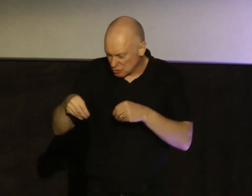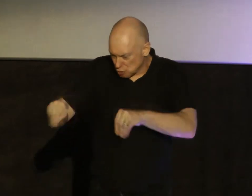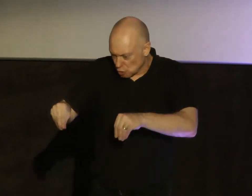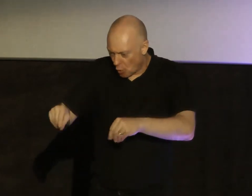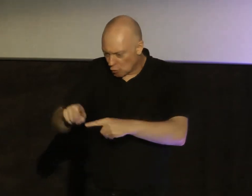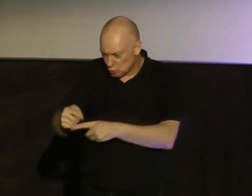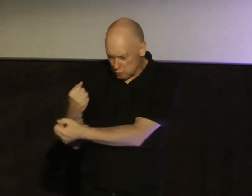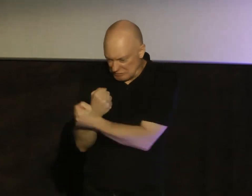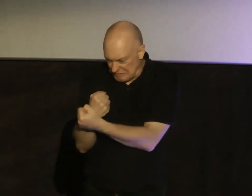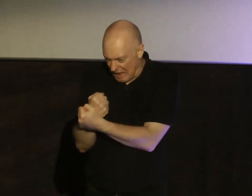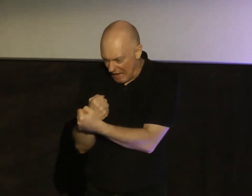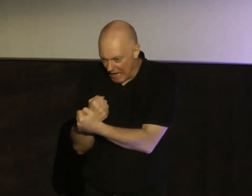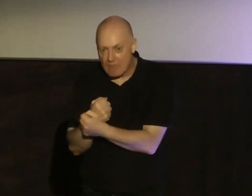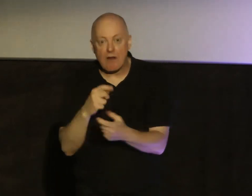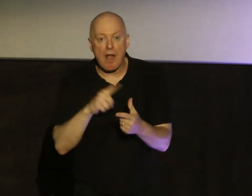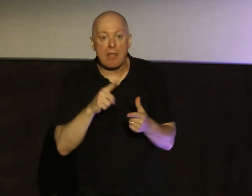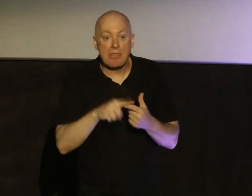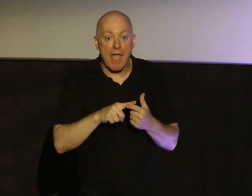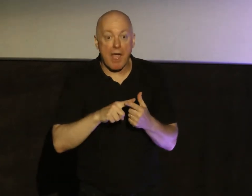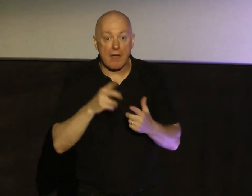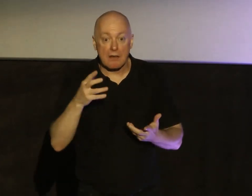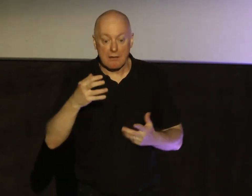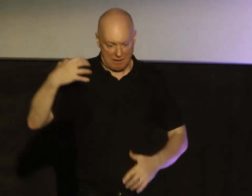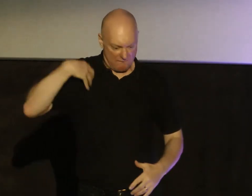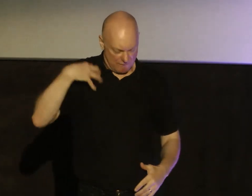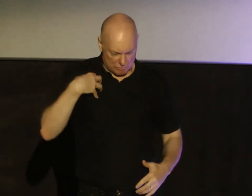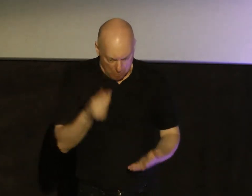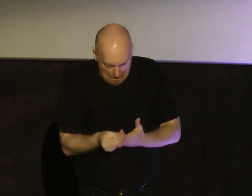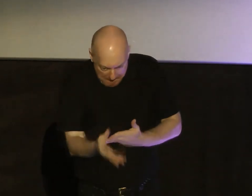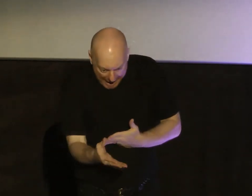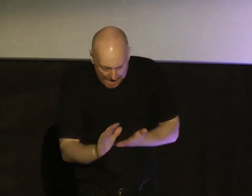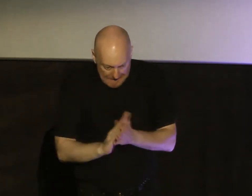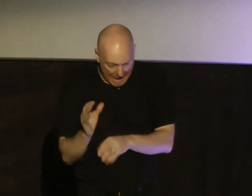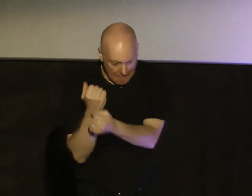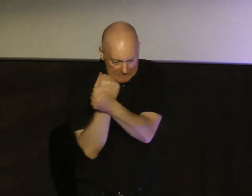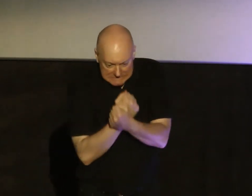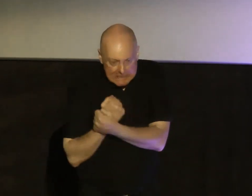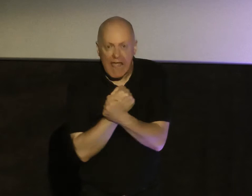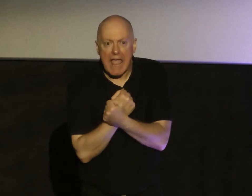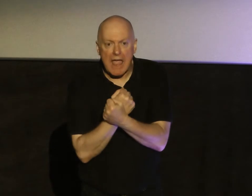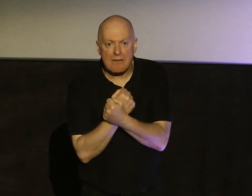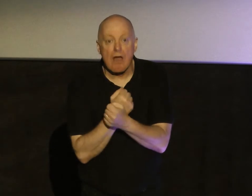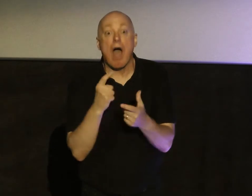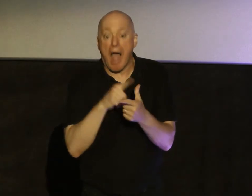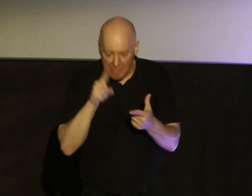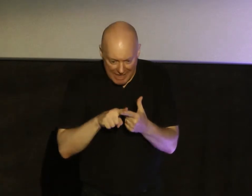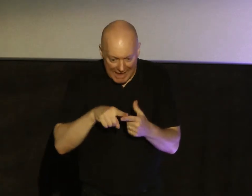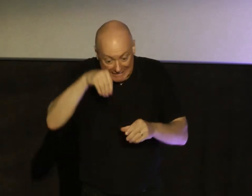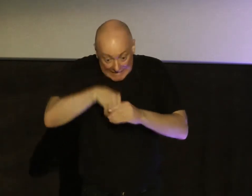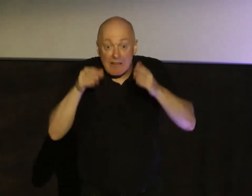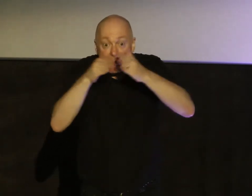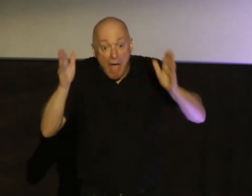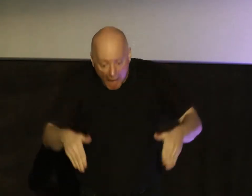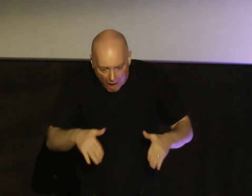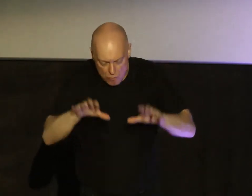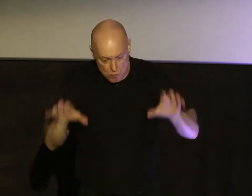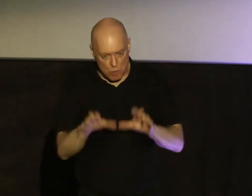then Potiphar, a high-ranking official, buys him as a slave, and then he gets into Potiphar's house and finds some success, but